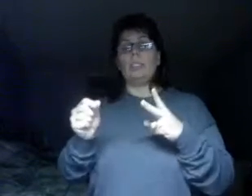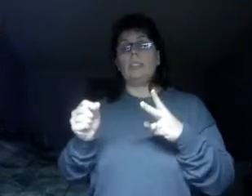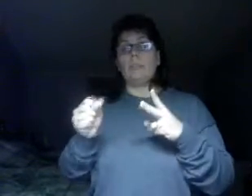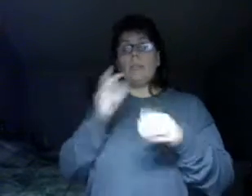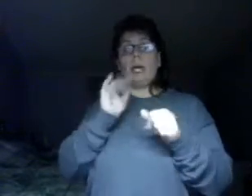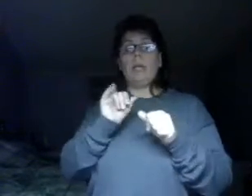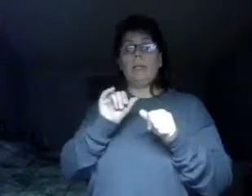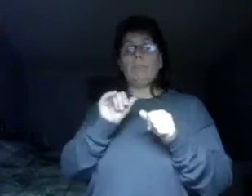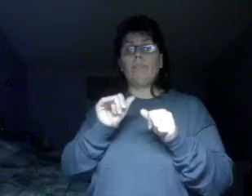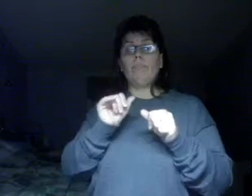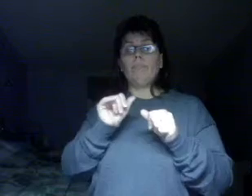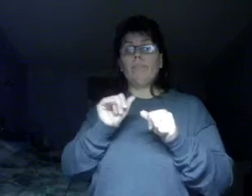those particular behaviors.